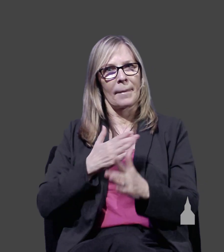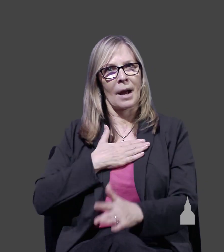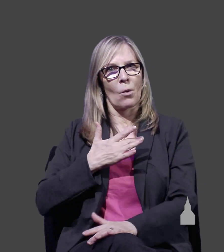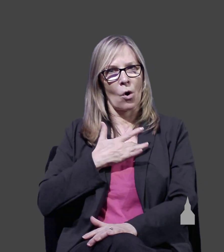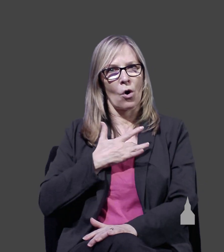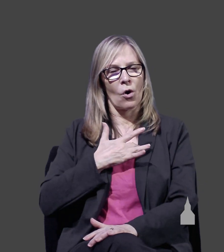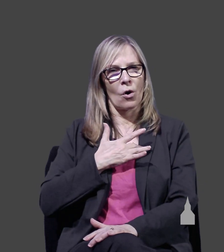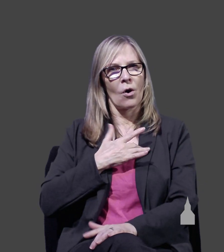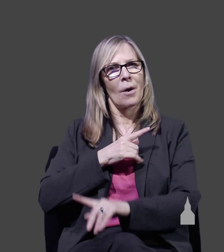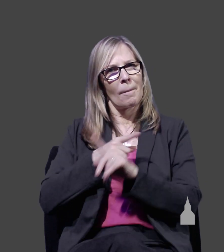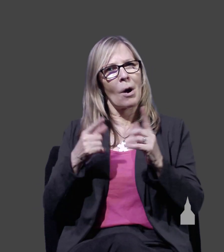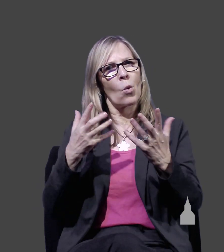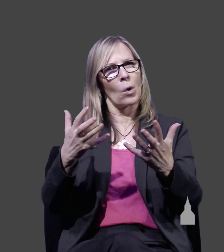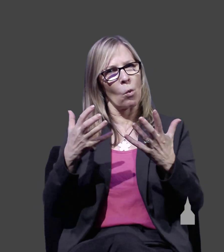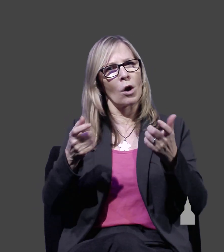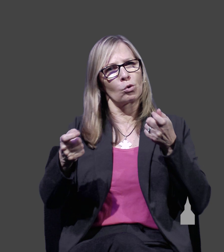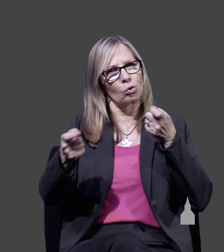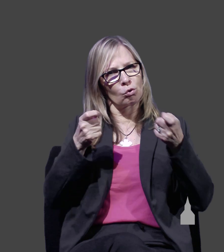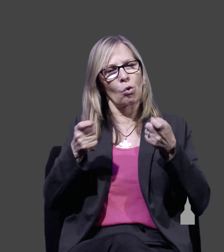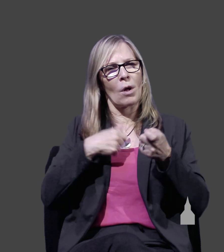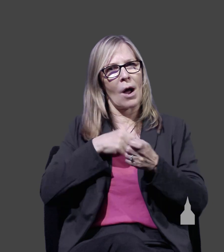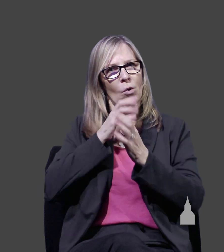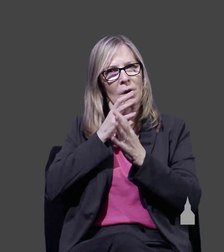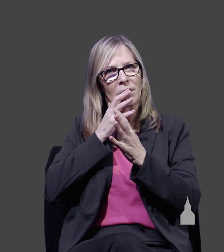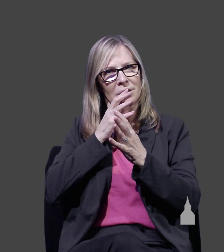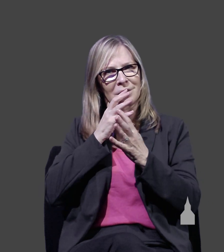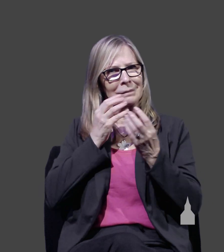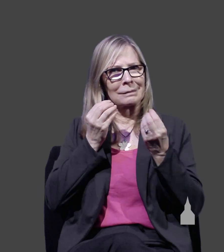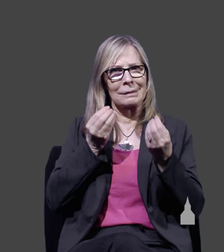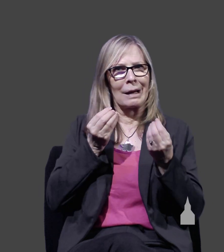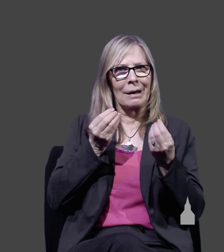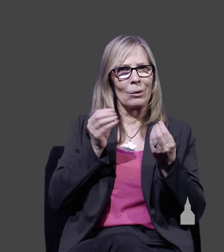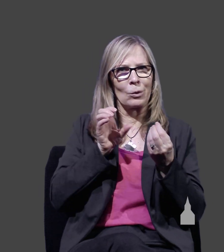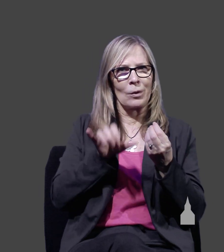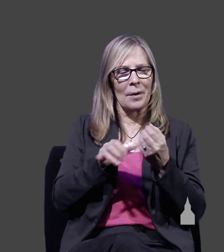but we have to want to get control of our tongues. How do we do it?